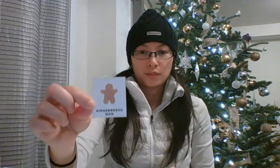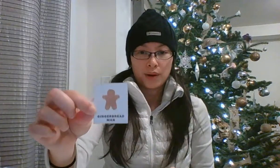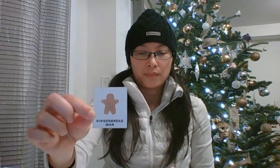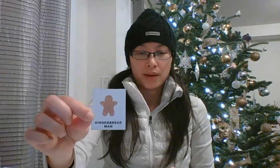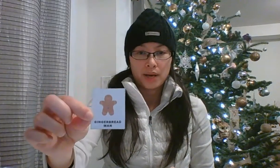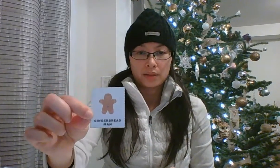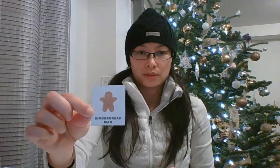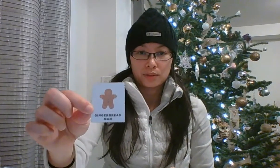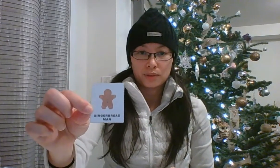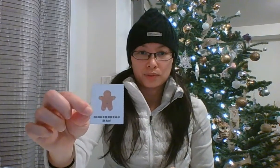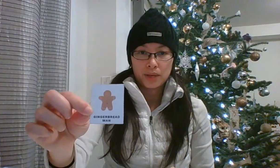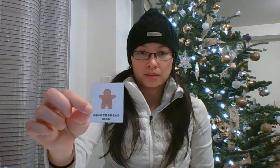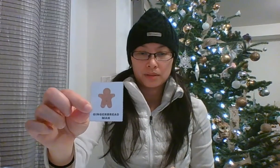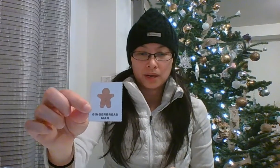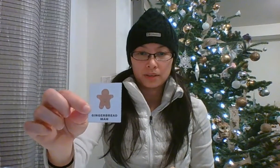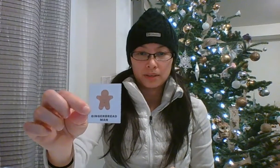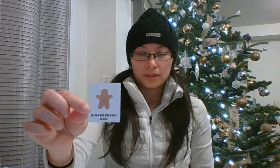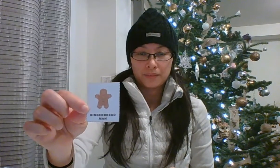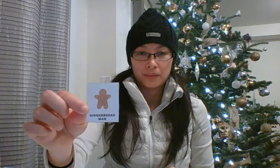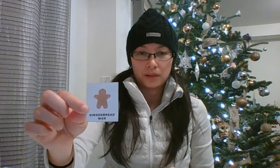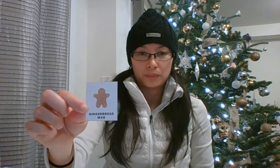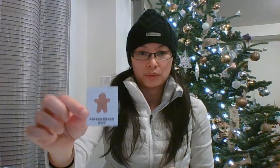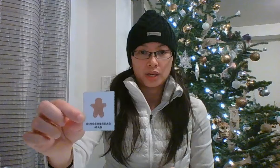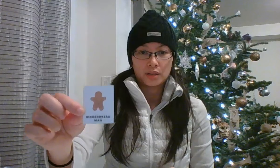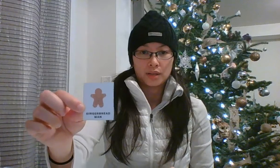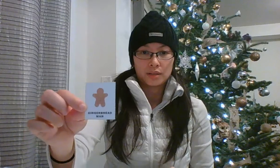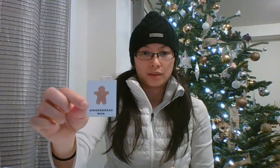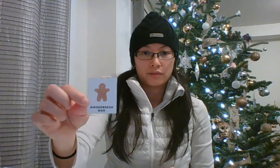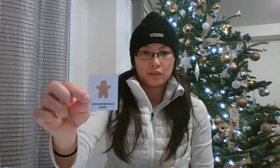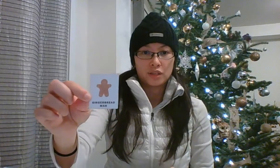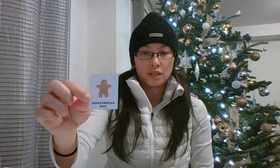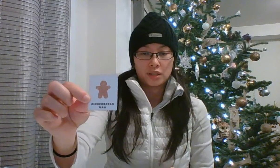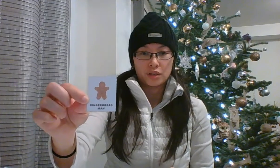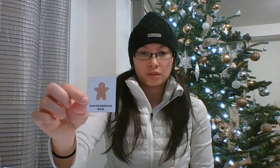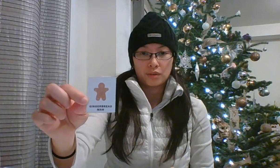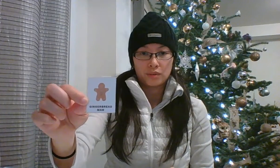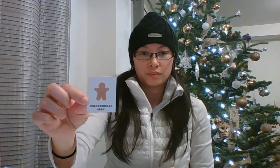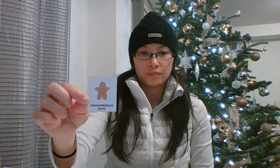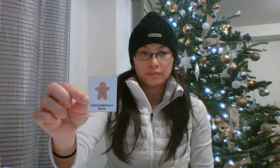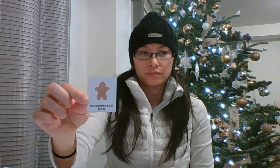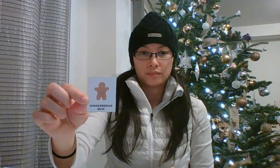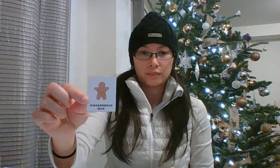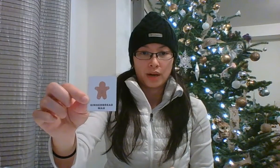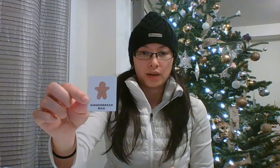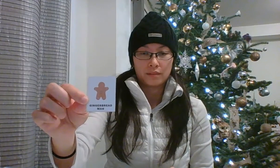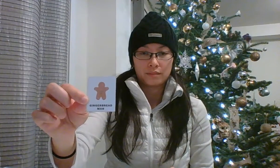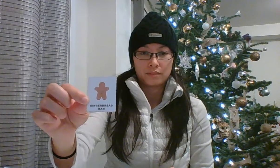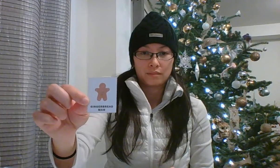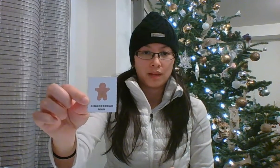Gingerbread man. There's two ways to sign this. There's actually a sign for gingerbread